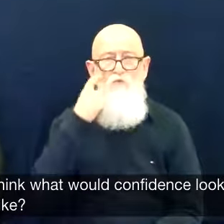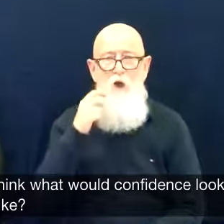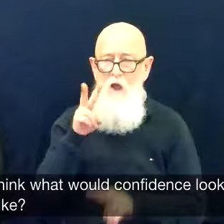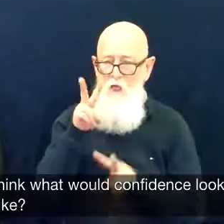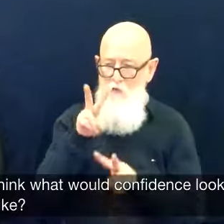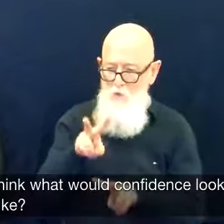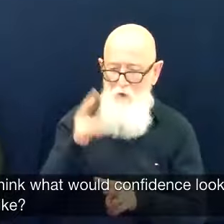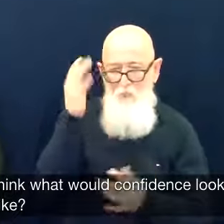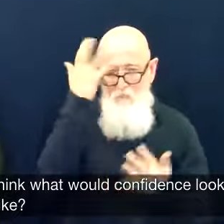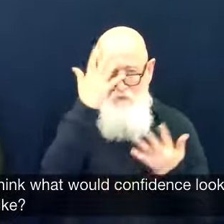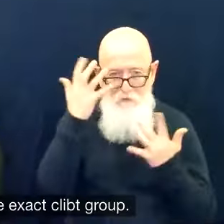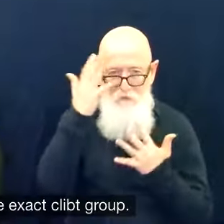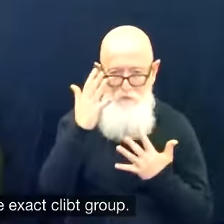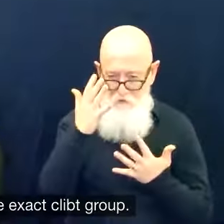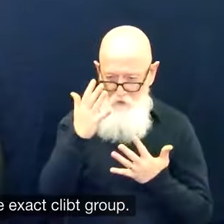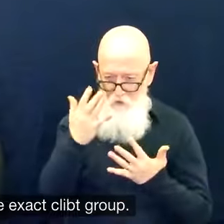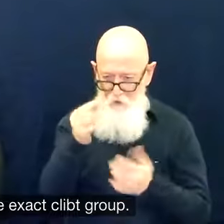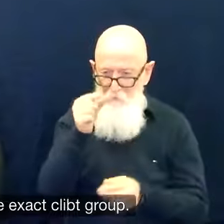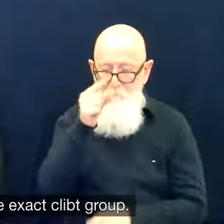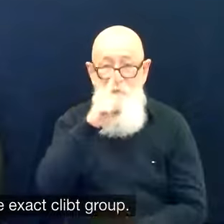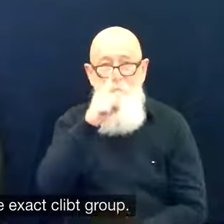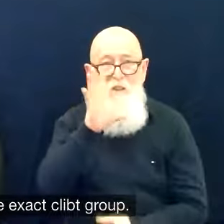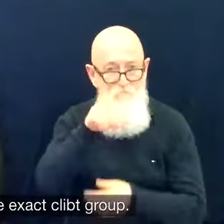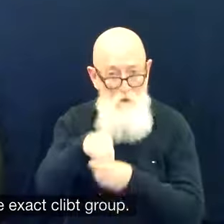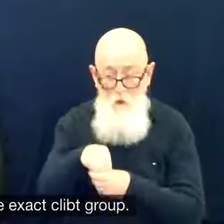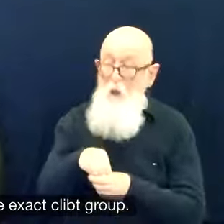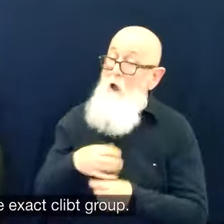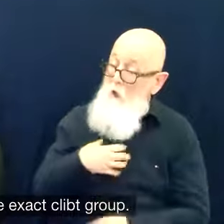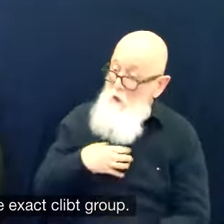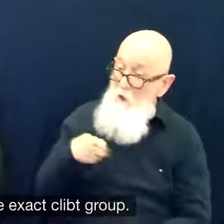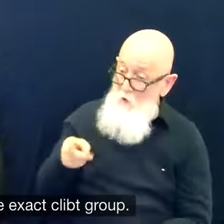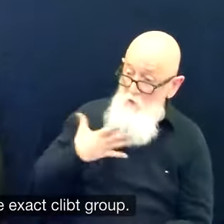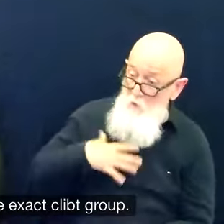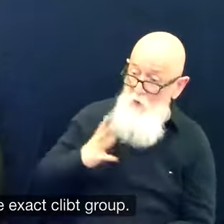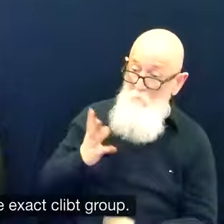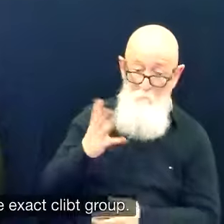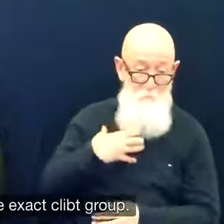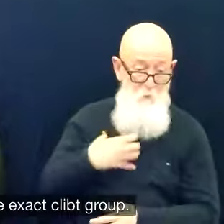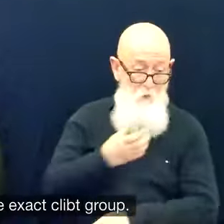group. So, okay, you want to feel more comfortable working with children with profound disabilities.